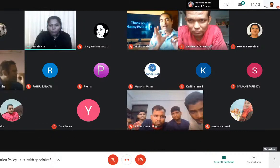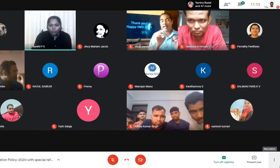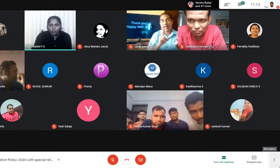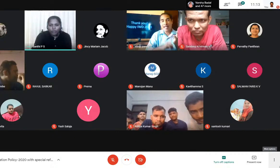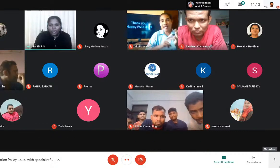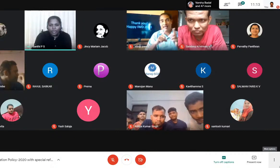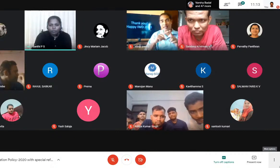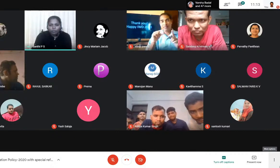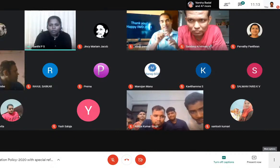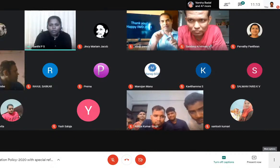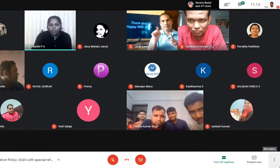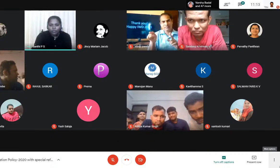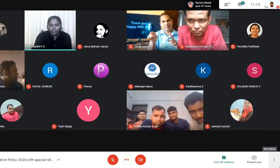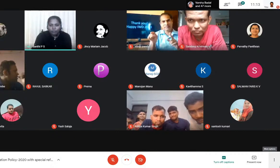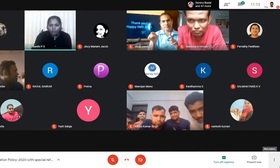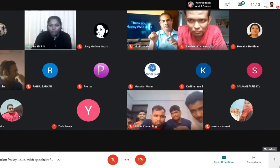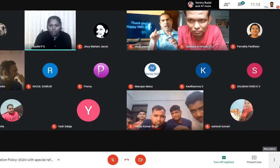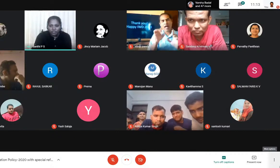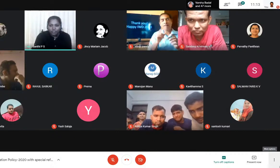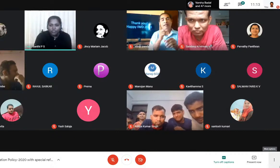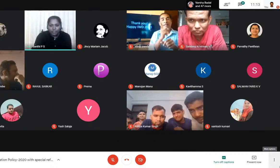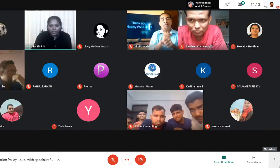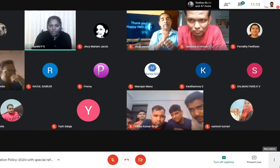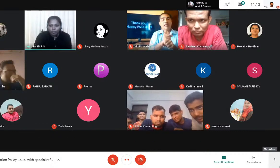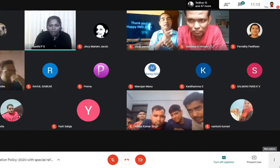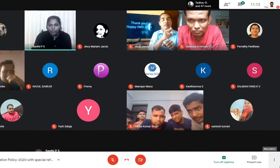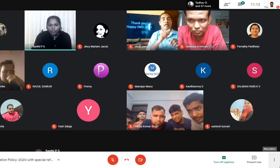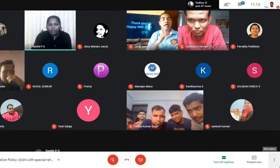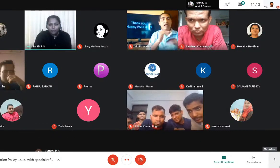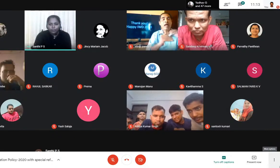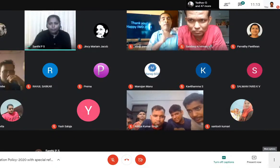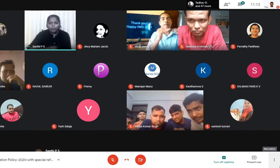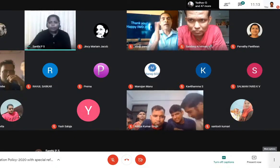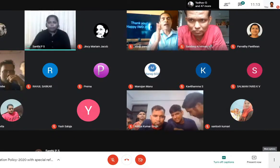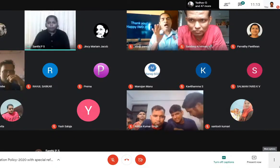So I am not the one to tell about the teachers. In NEP,